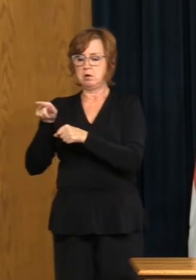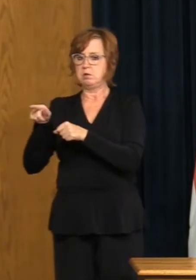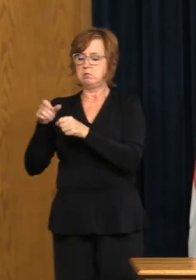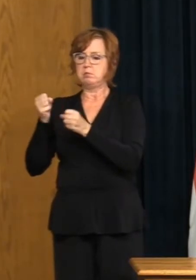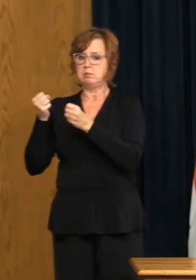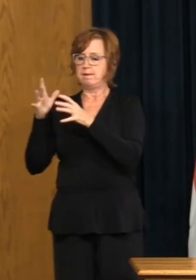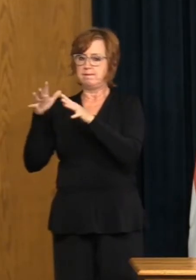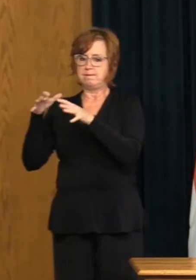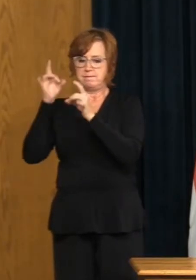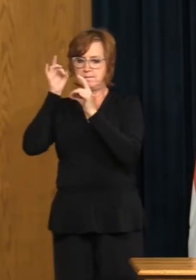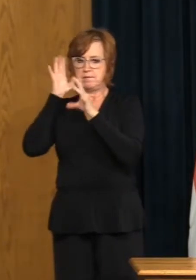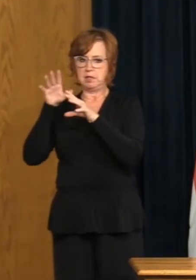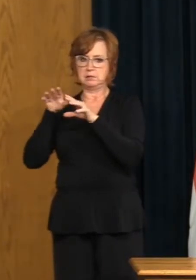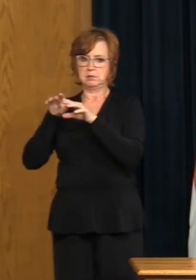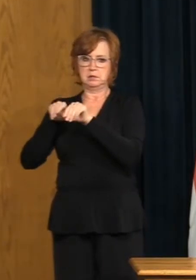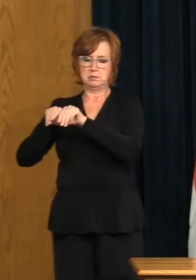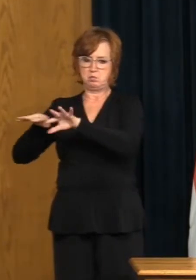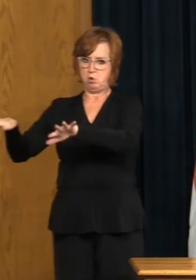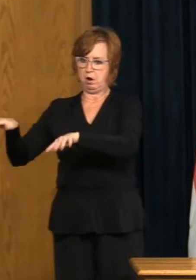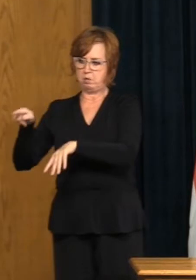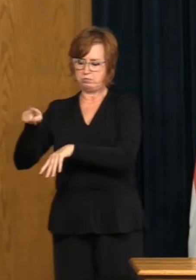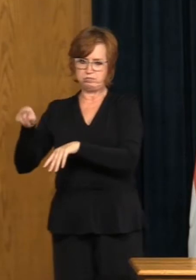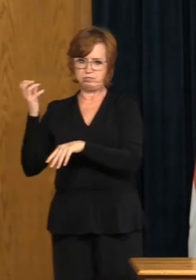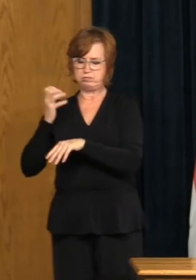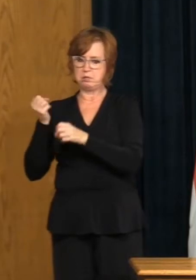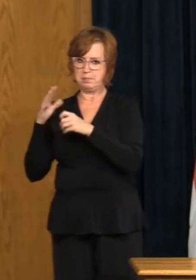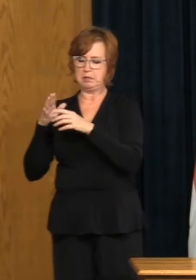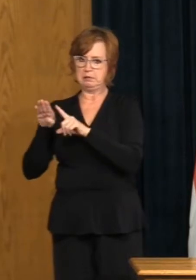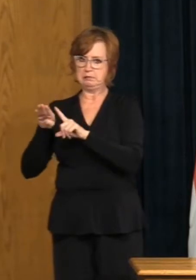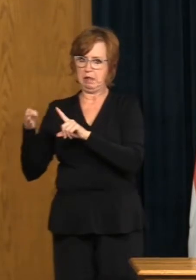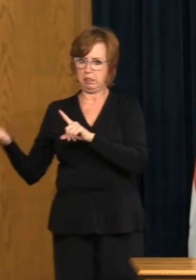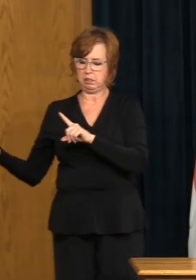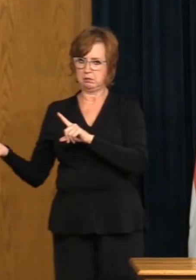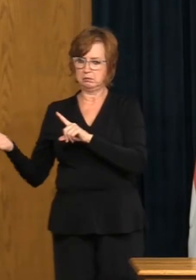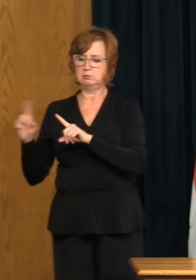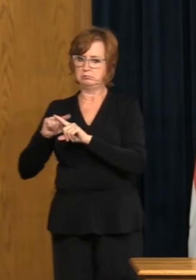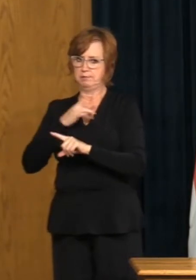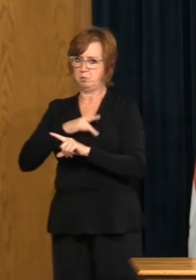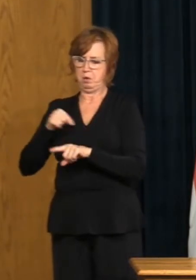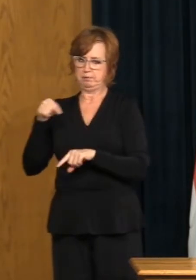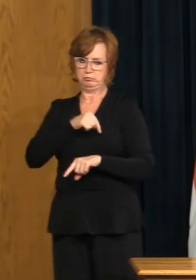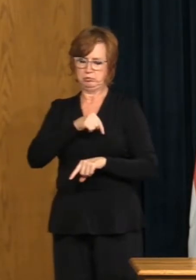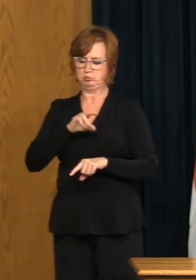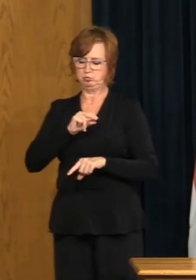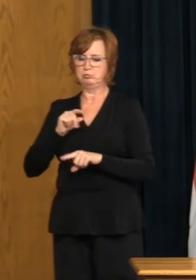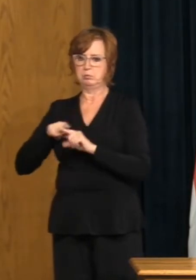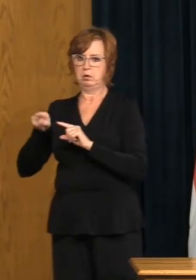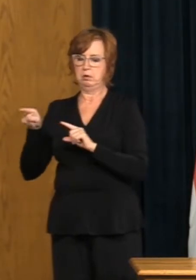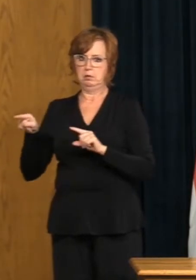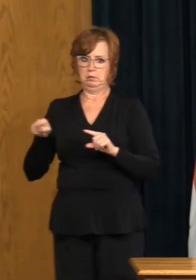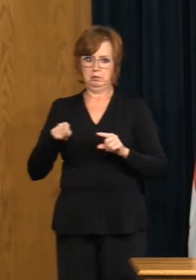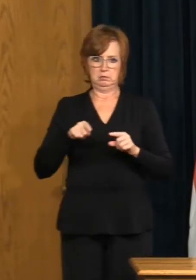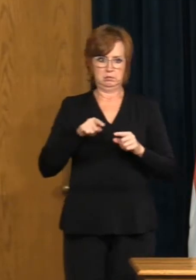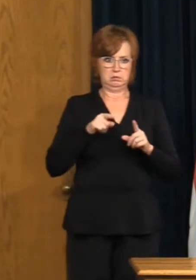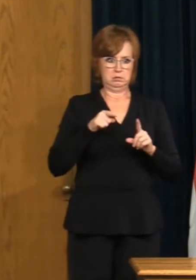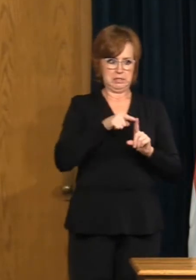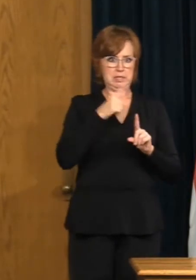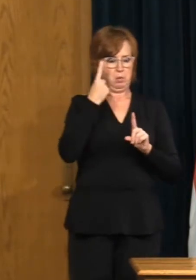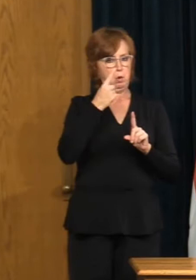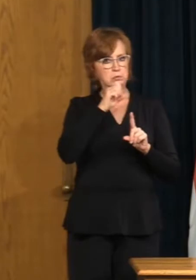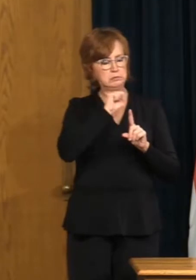now that we already have one in the province? Yeah, again, you're absolutely correct that, we have done really well to date in terms